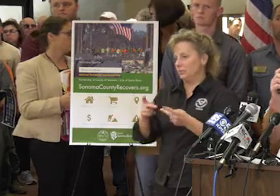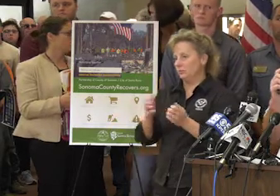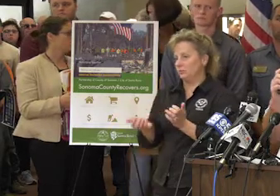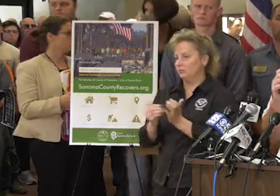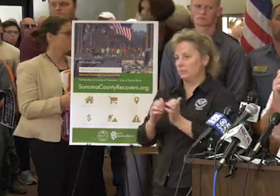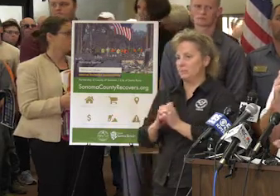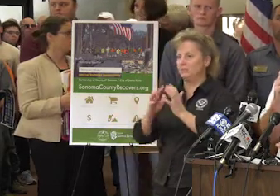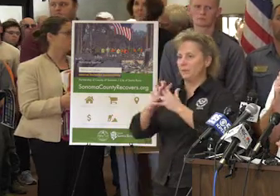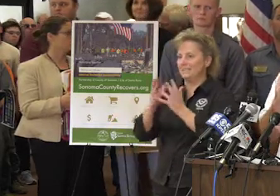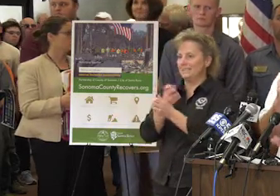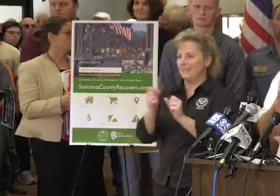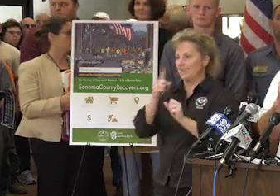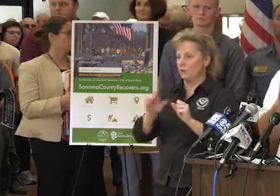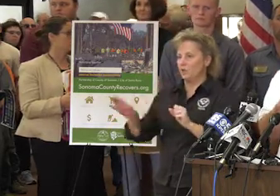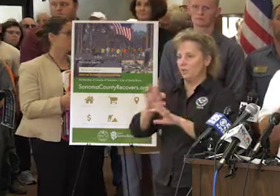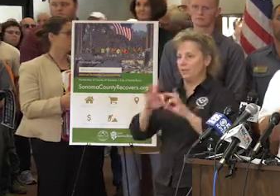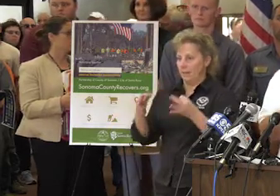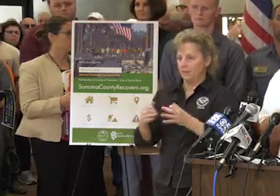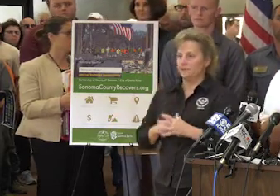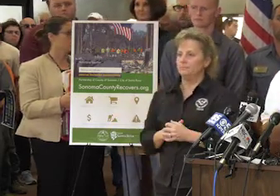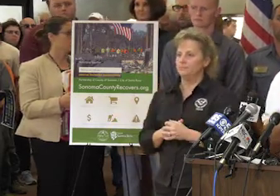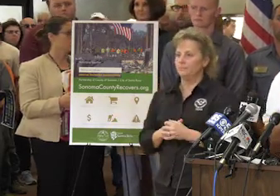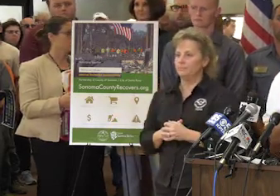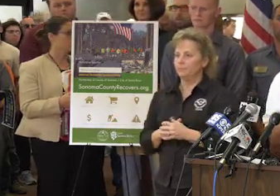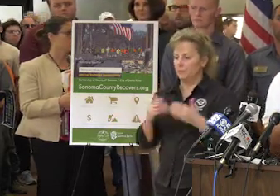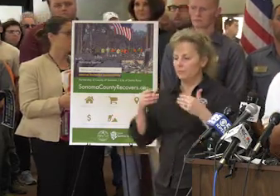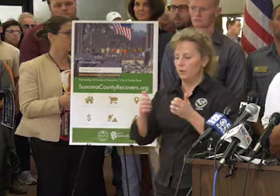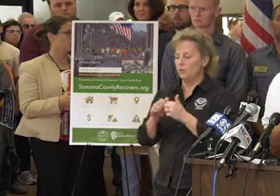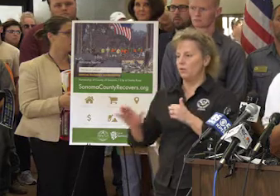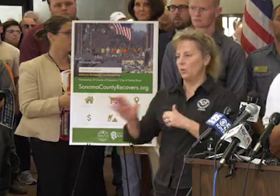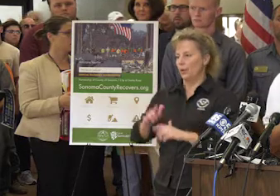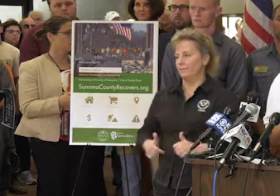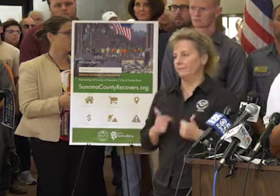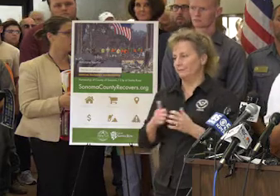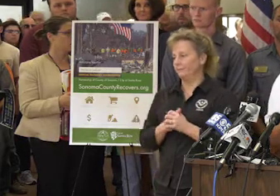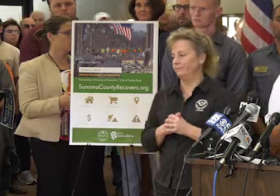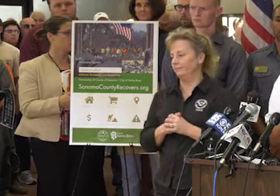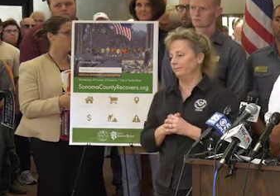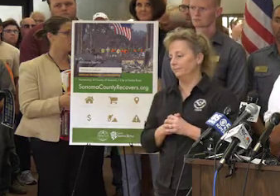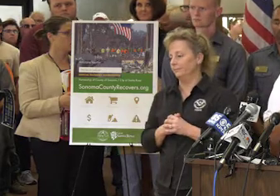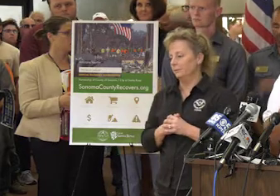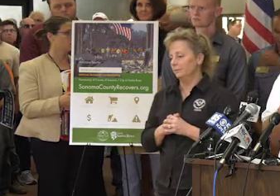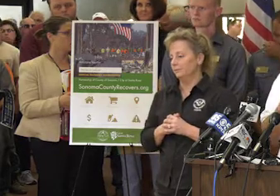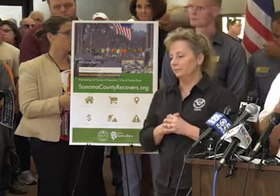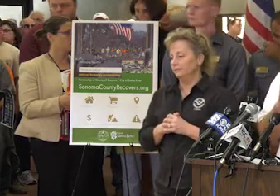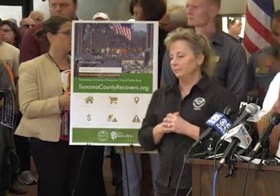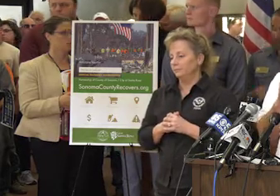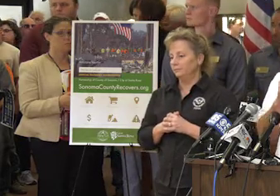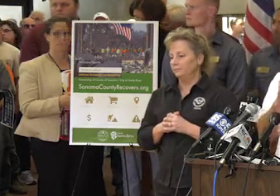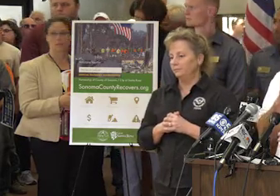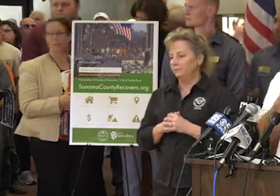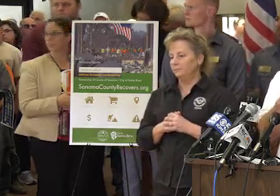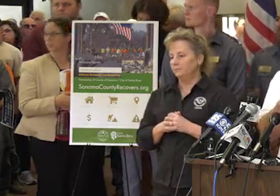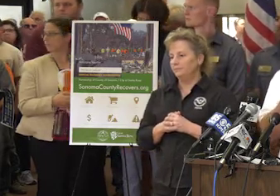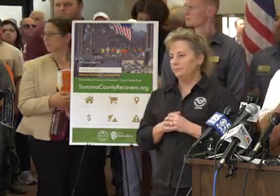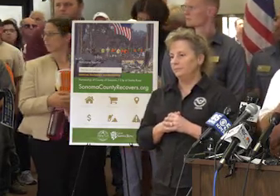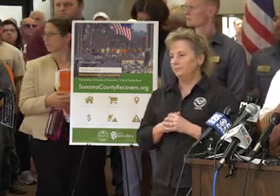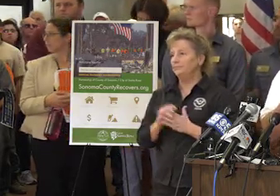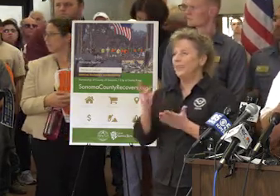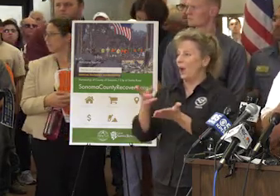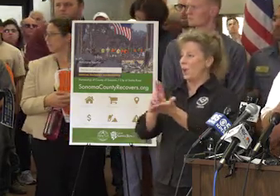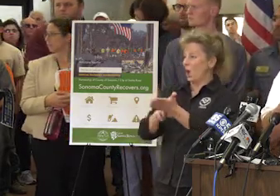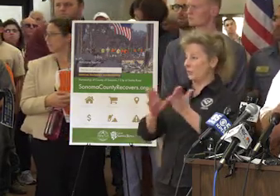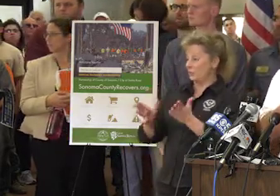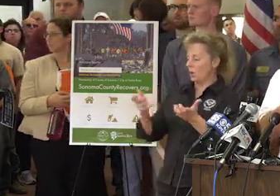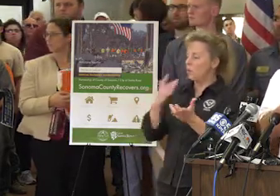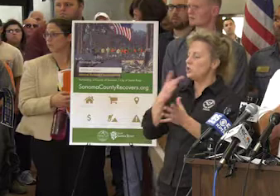rebuild that's safe for your family and you can move forward with your lives. A couple of things I'd like to mention about our contractors. To